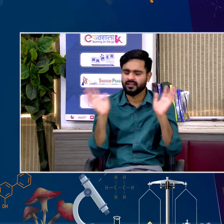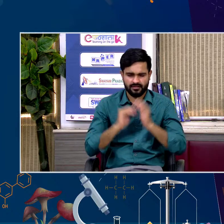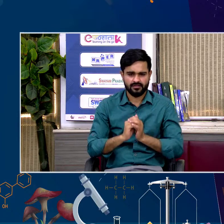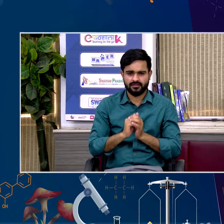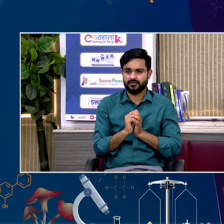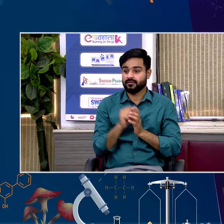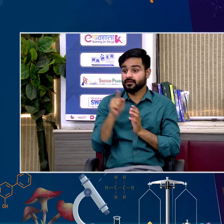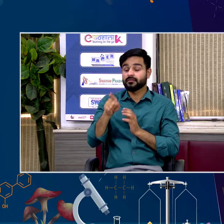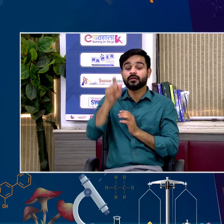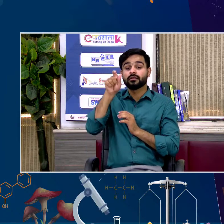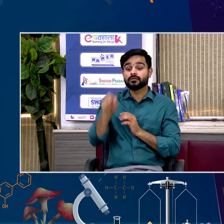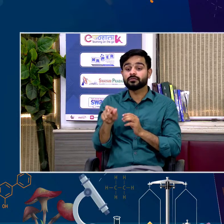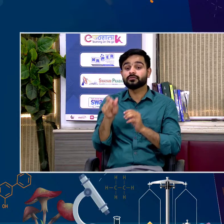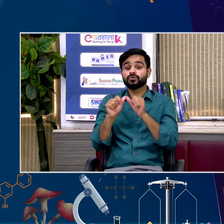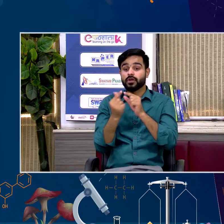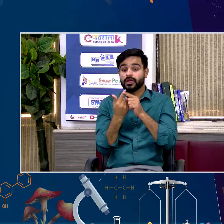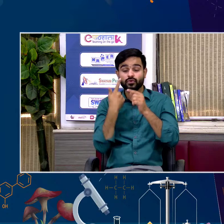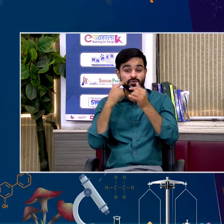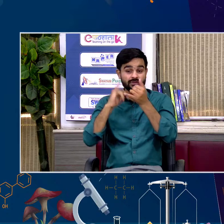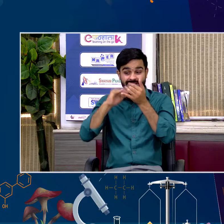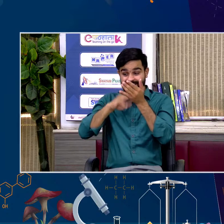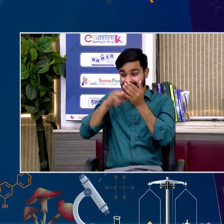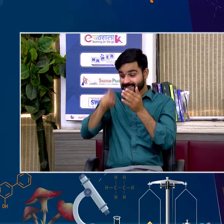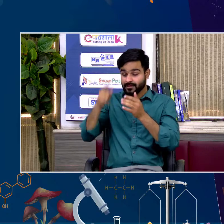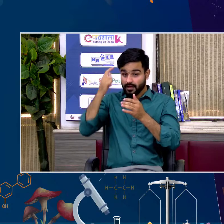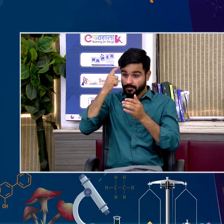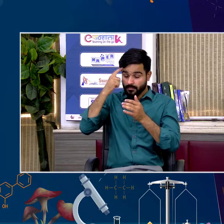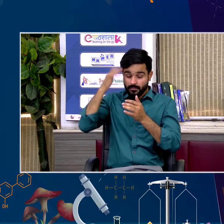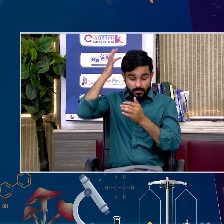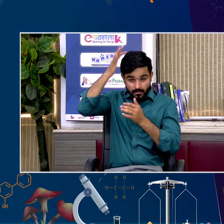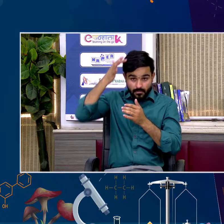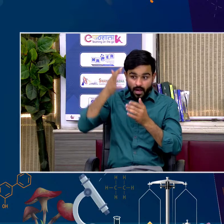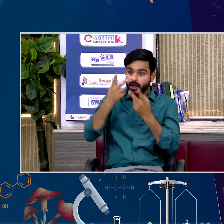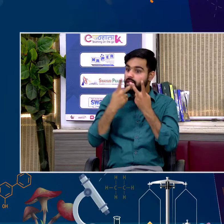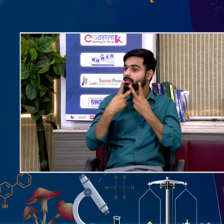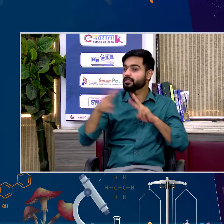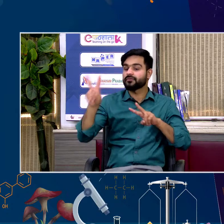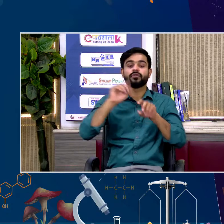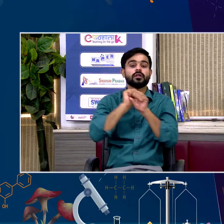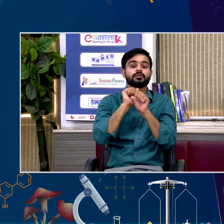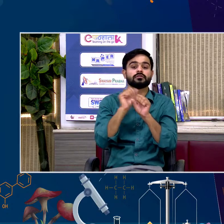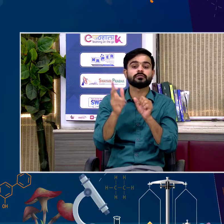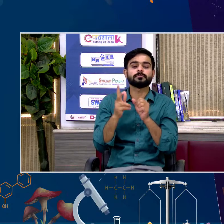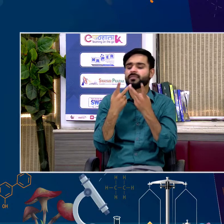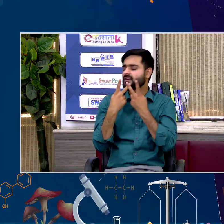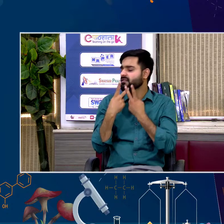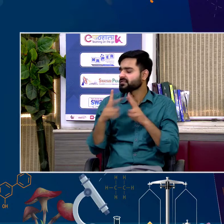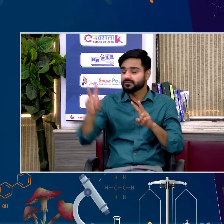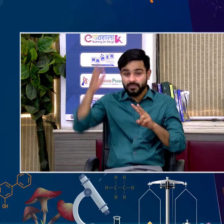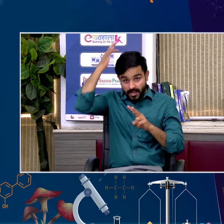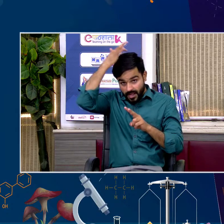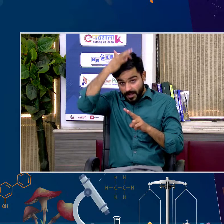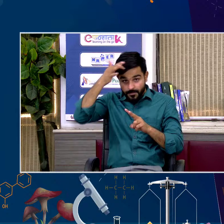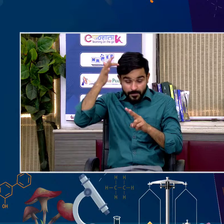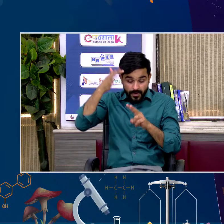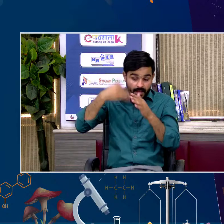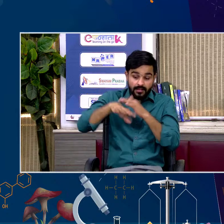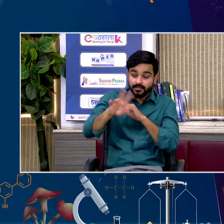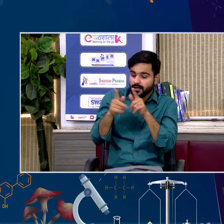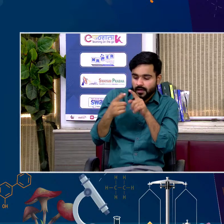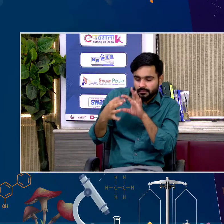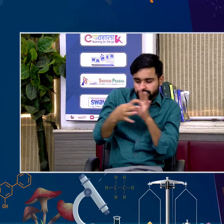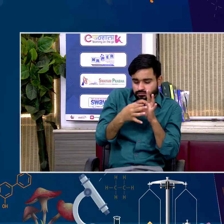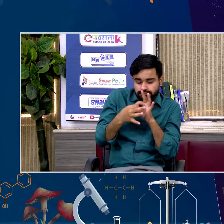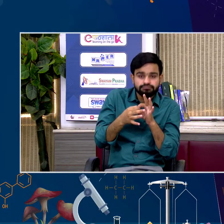what happens in autism is when the functioning of the brain is different, the way the different parts of the brain communicate with each